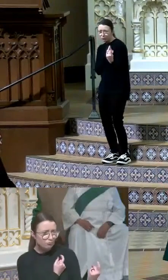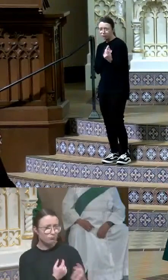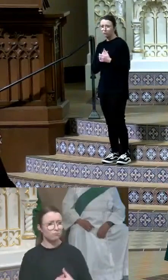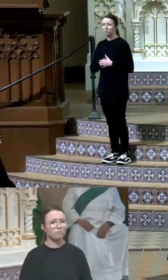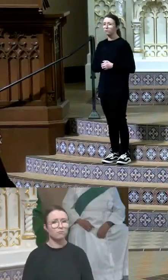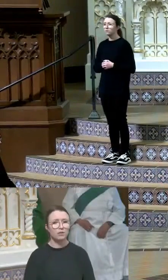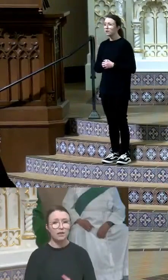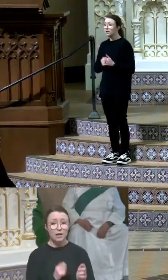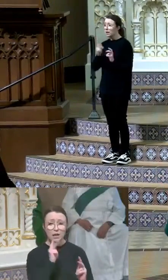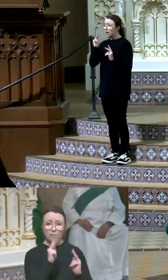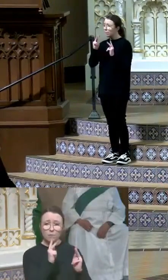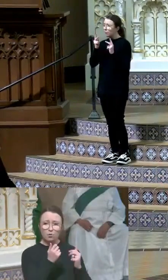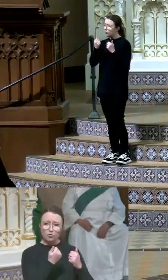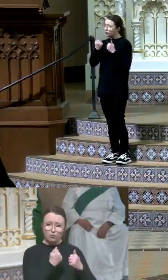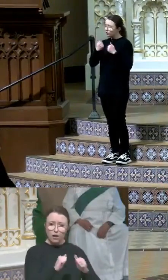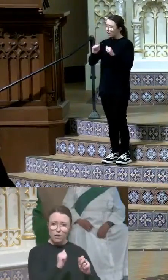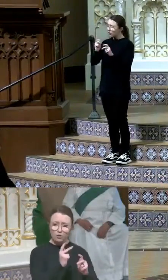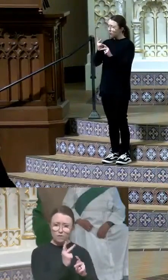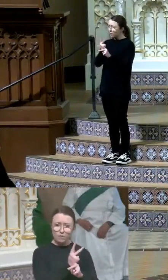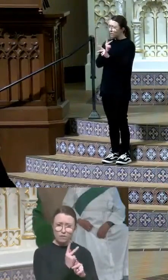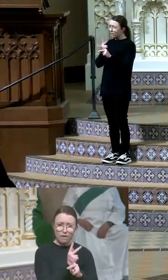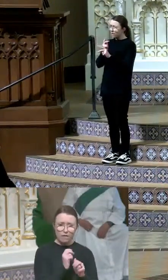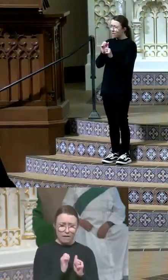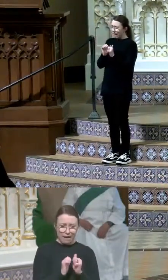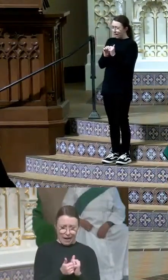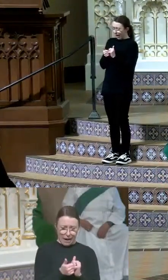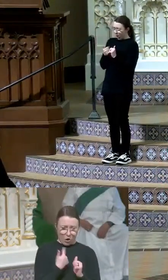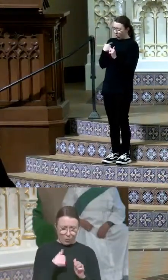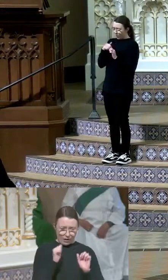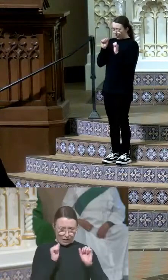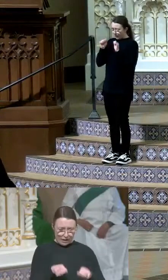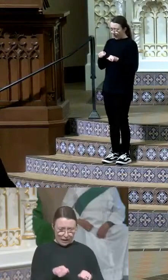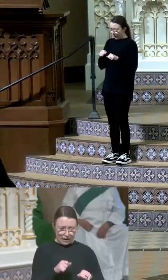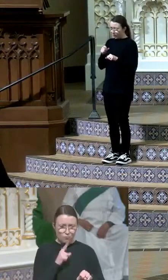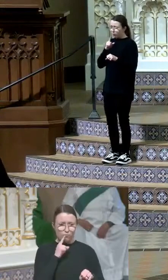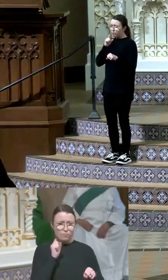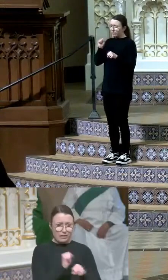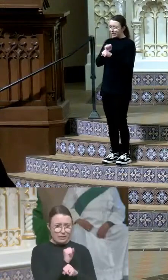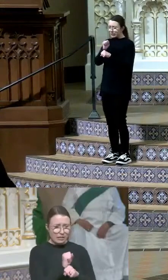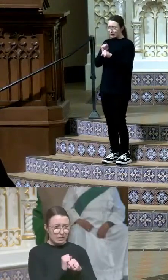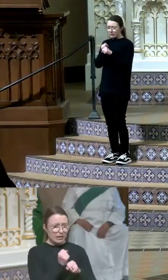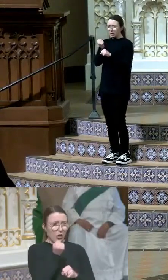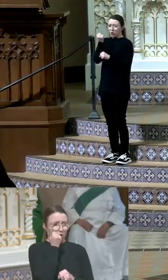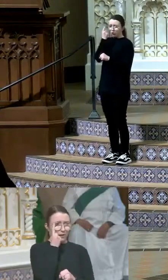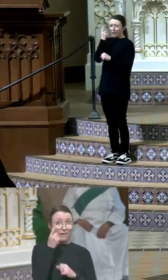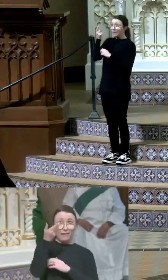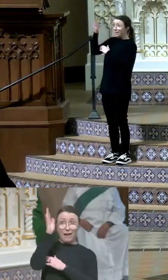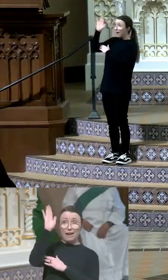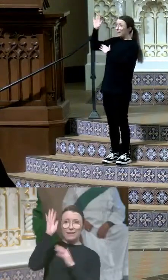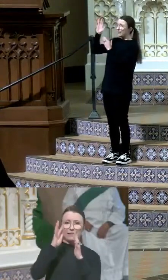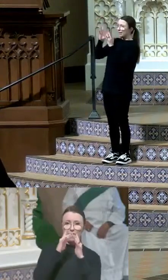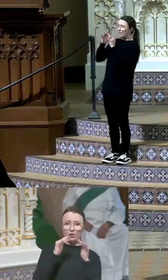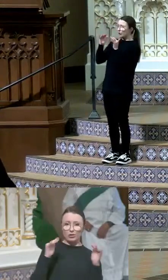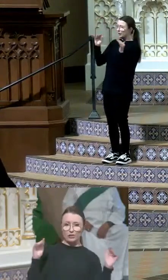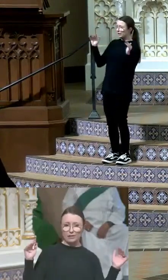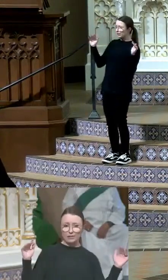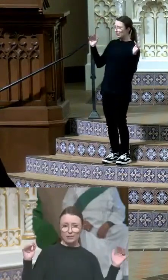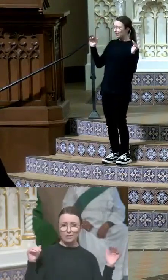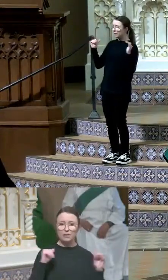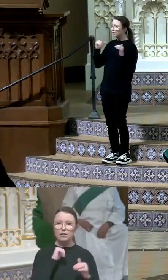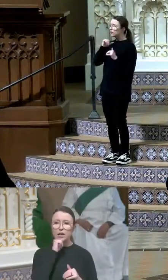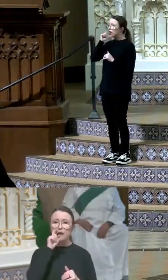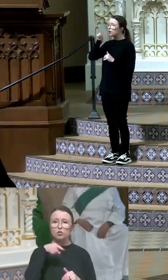to come to terms with the true diversity that God has made and not settle for the things that make